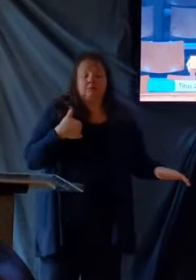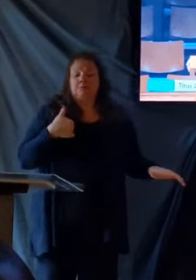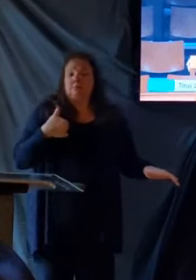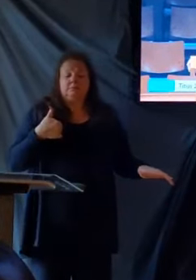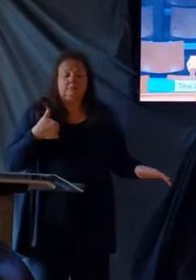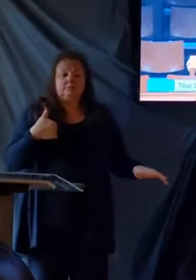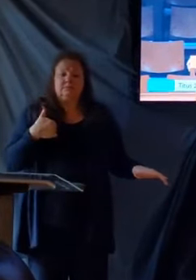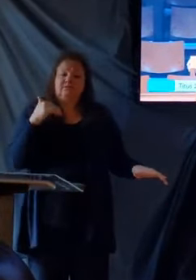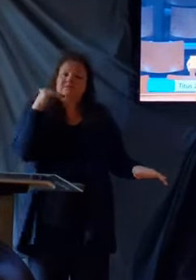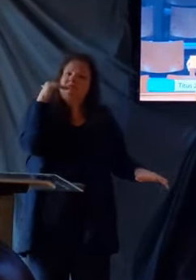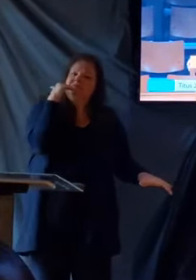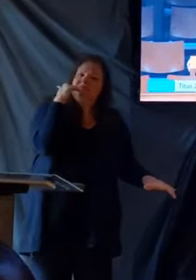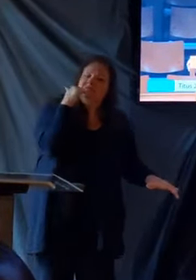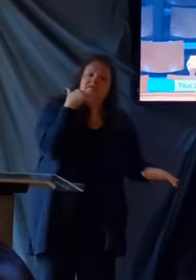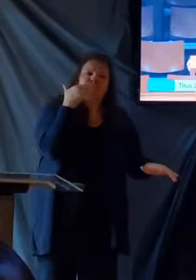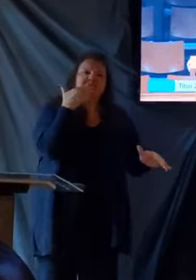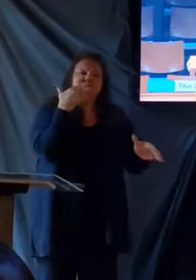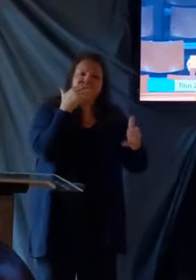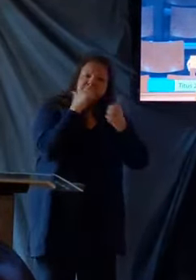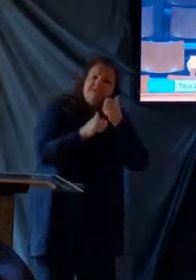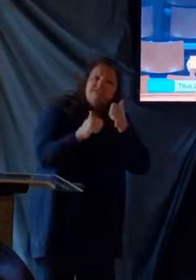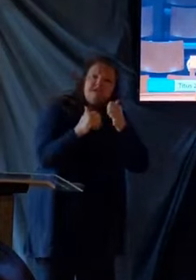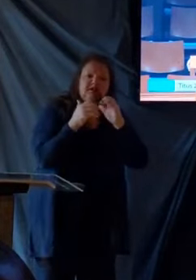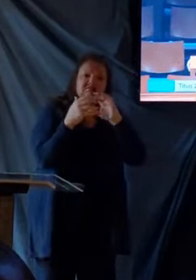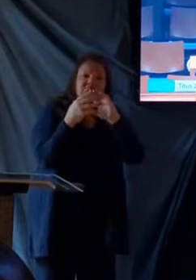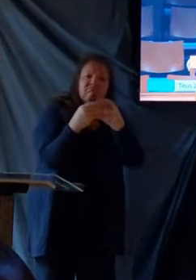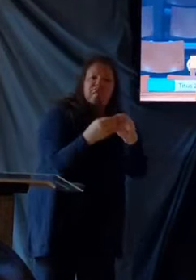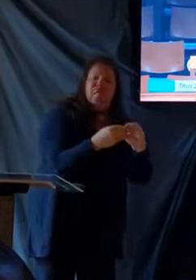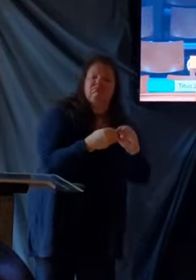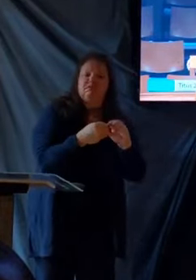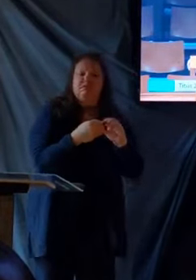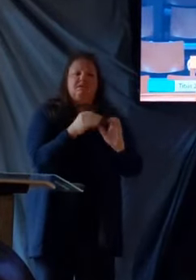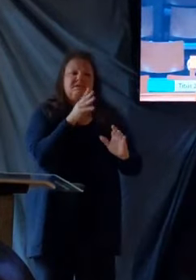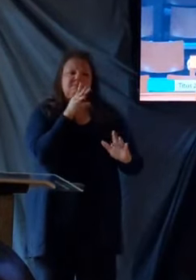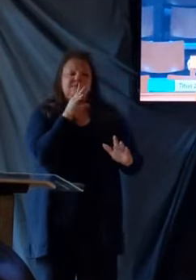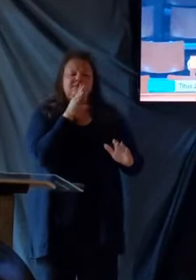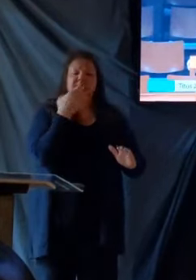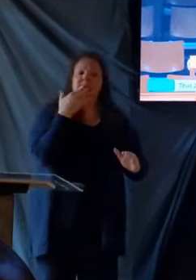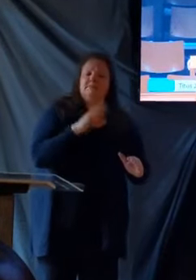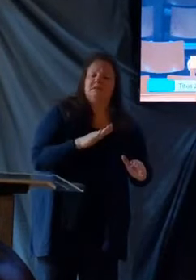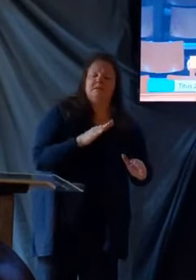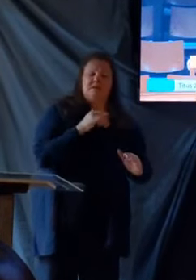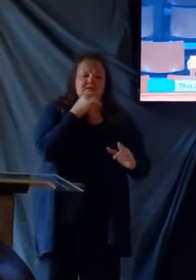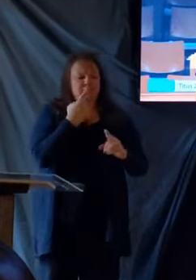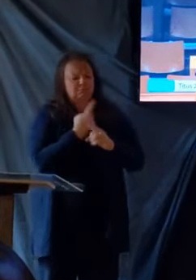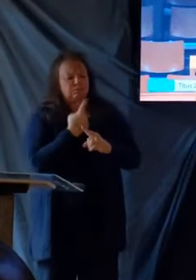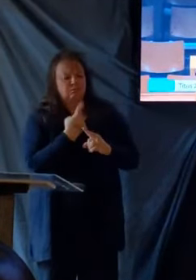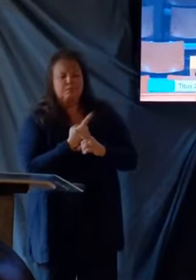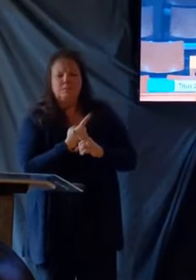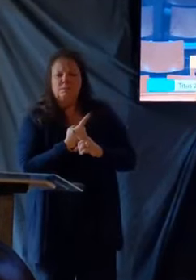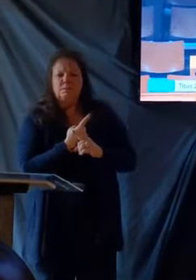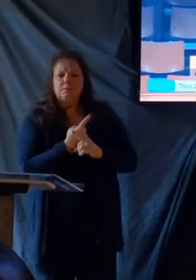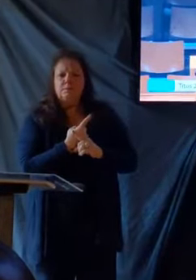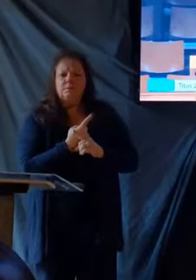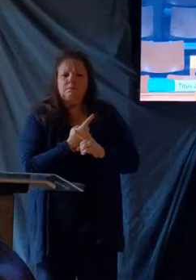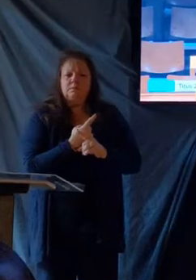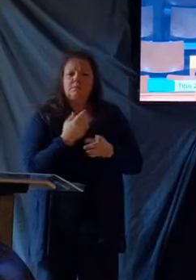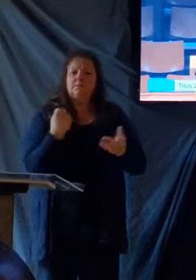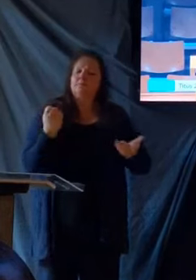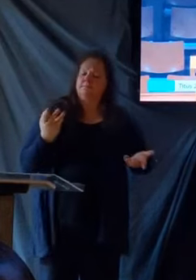A slanderer, one who speaks evil and improperly.